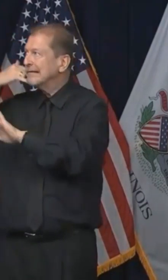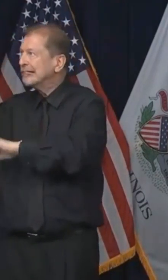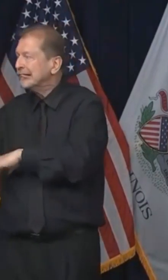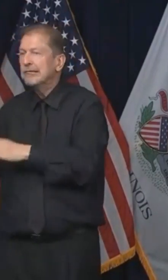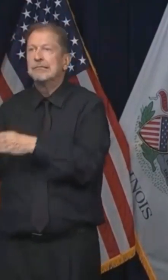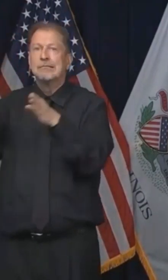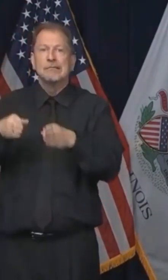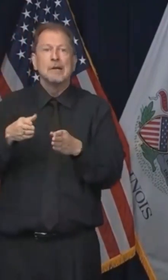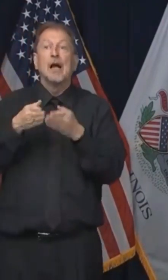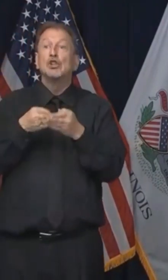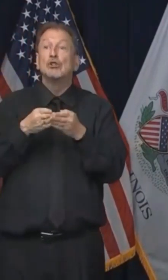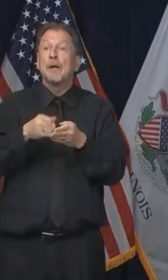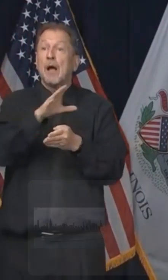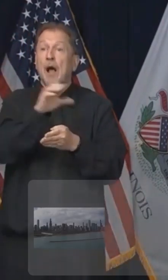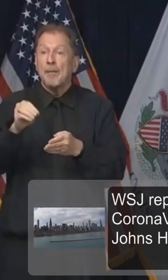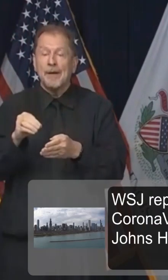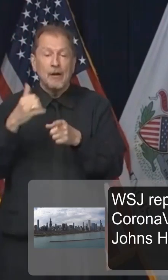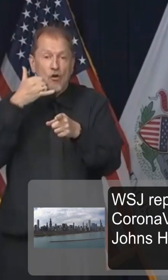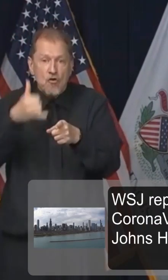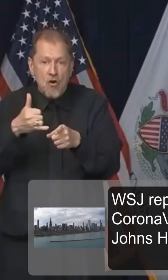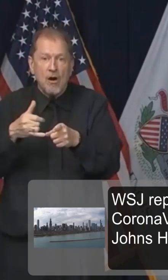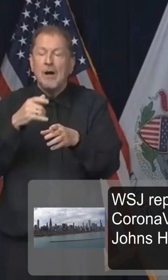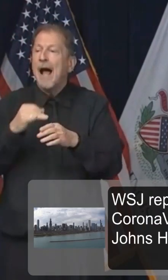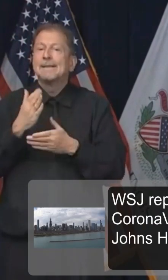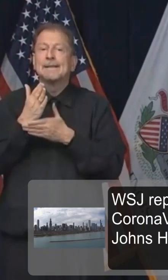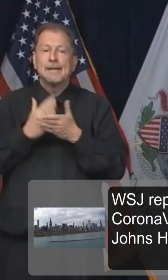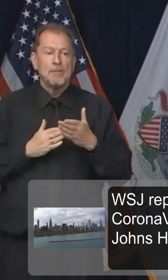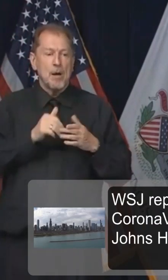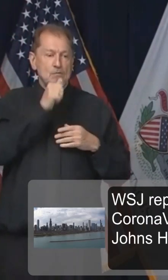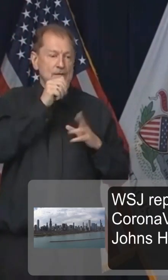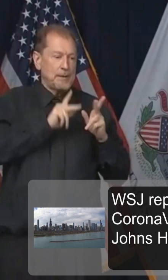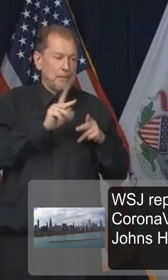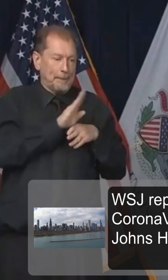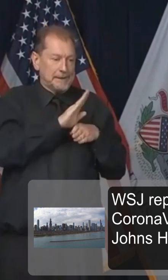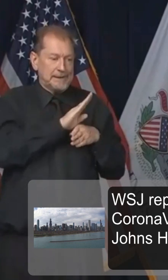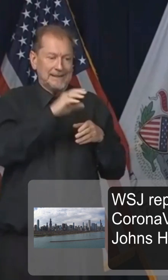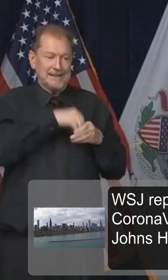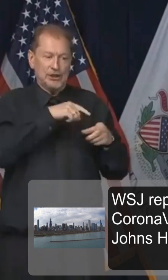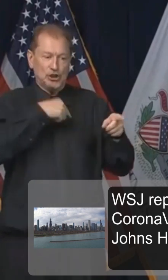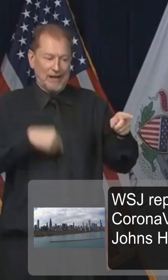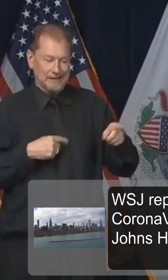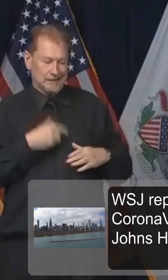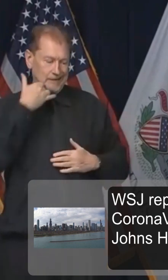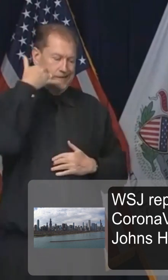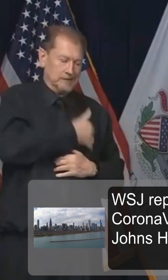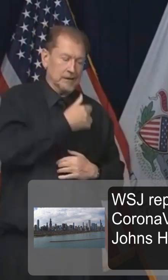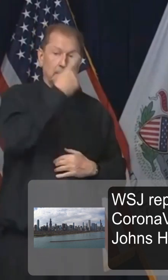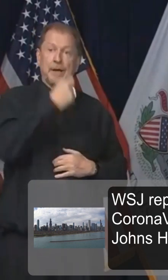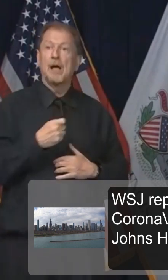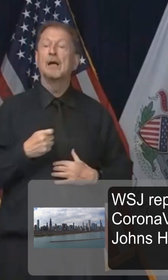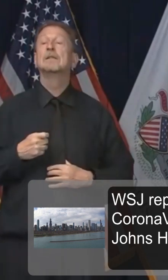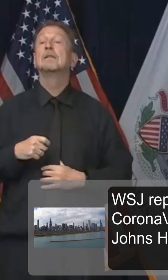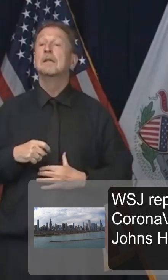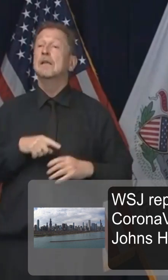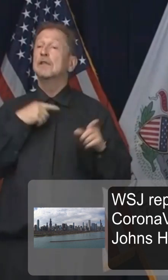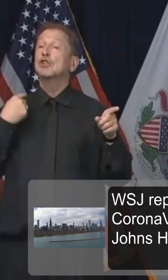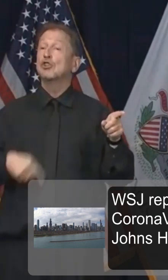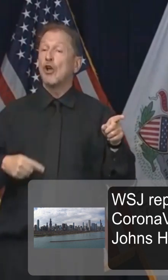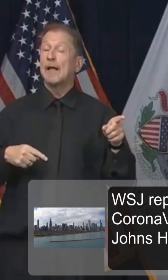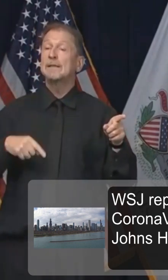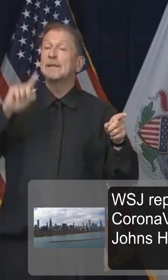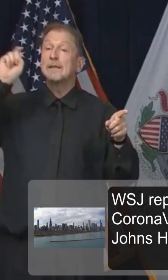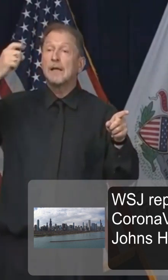I'm calling private individuals that I know have connections in China, because the Chinese government has been a little bit difficult